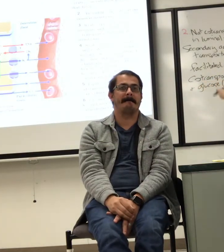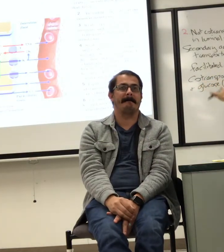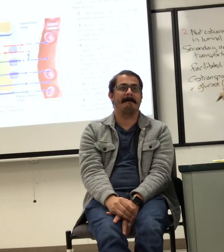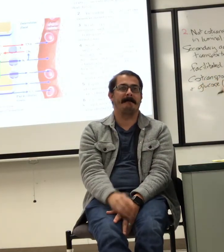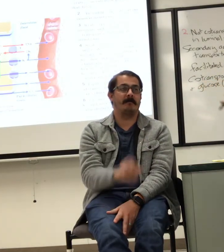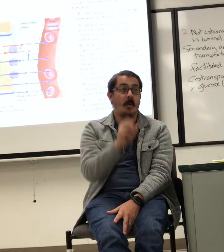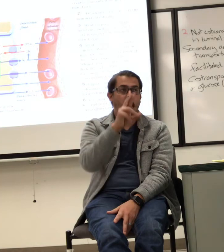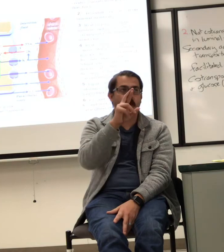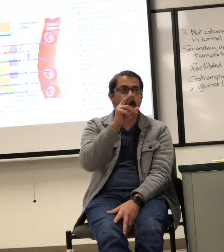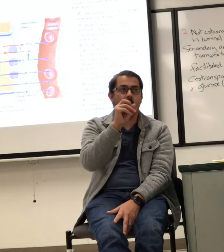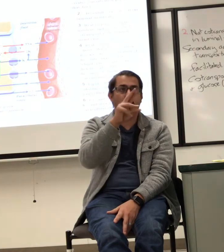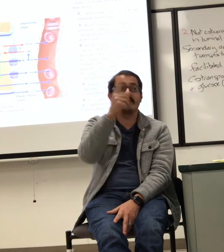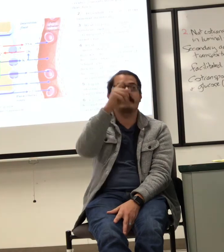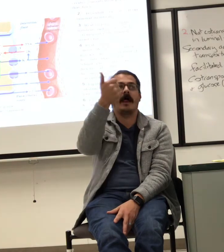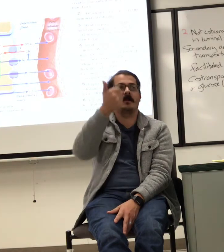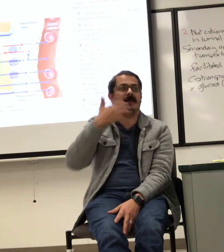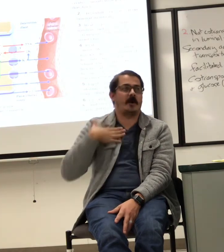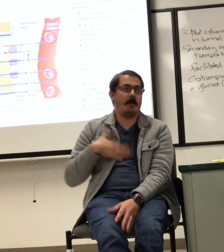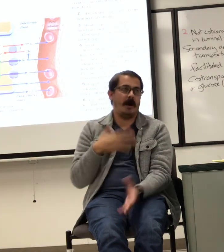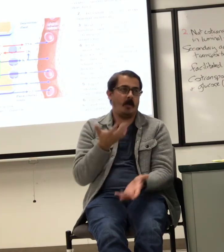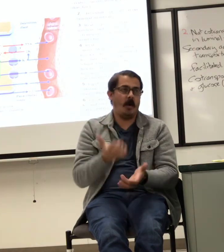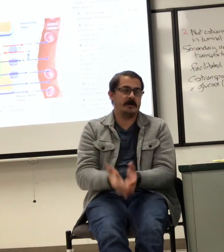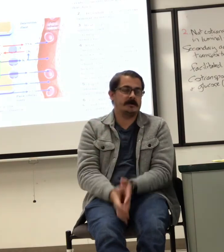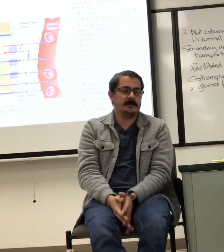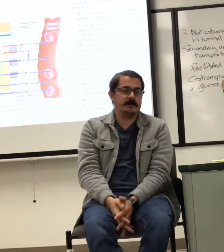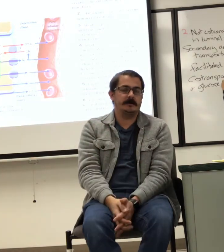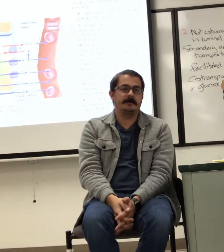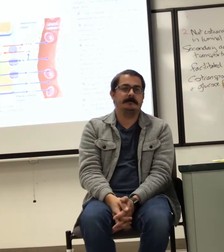or something else you want, right?